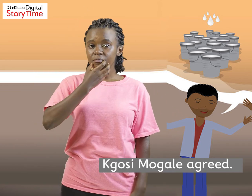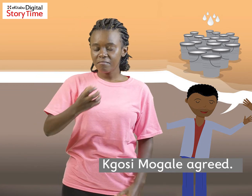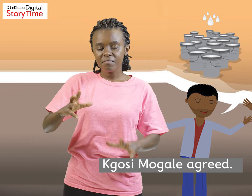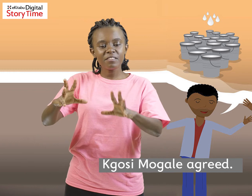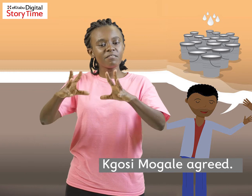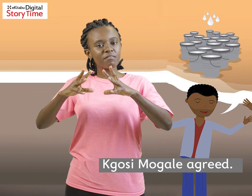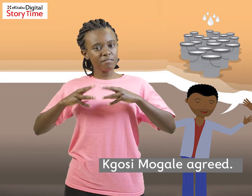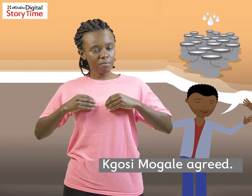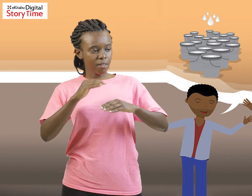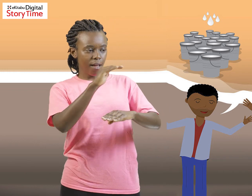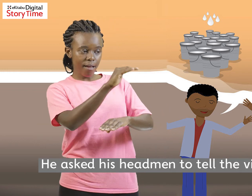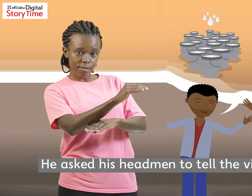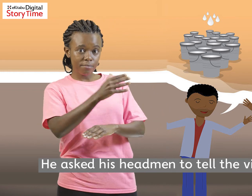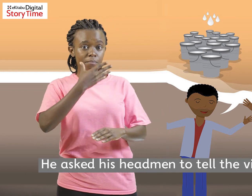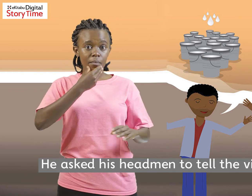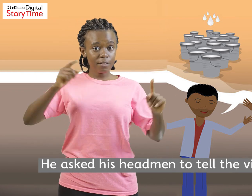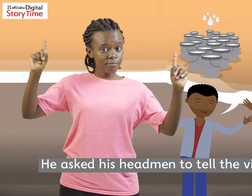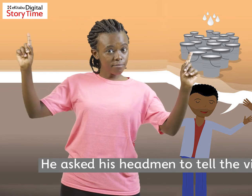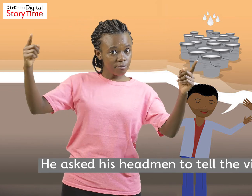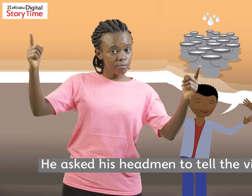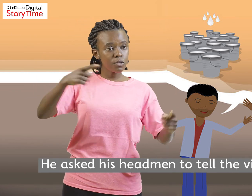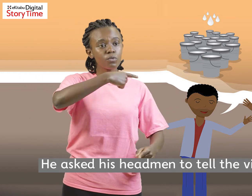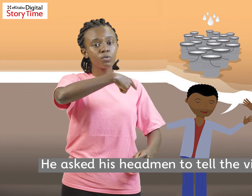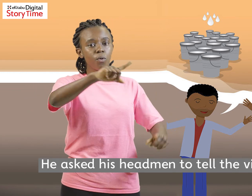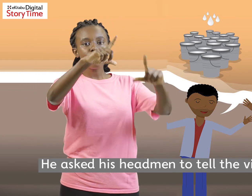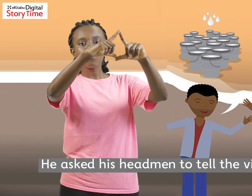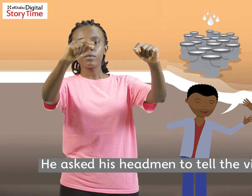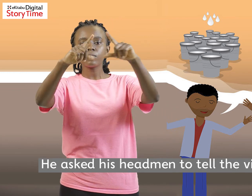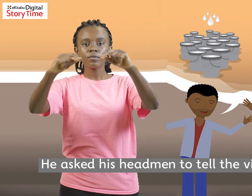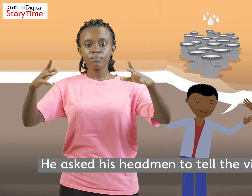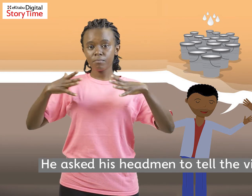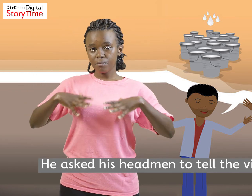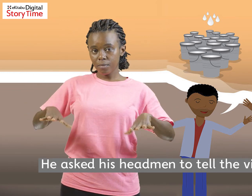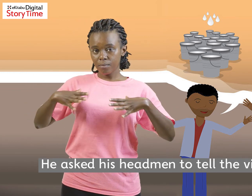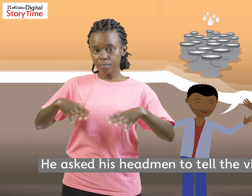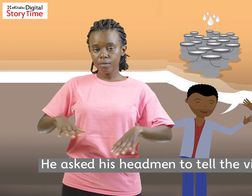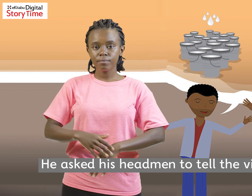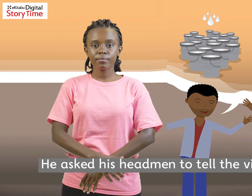Gosi Mongale agreed. He asked his headmen to tell the villagers.